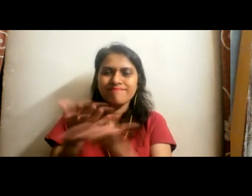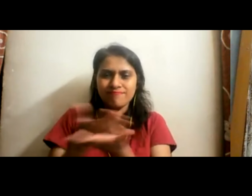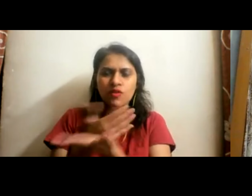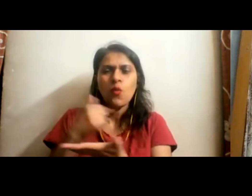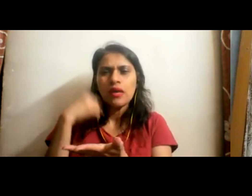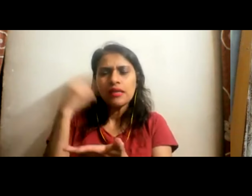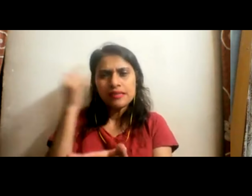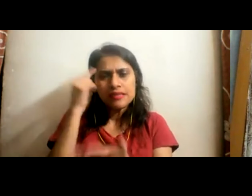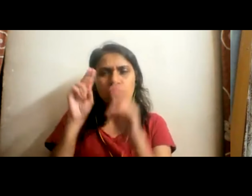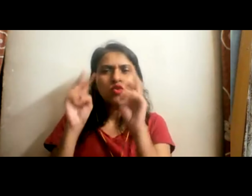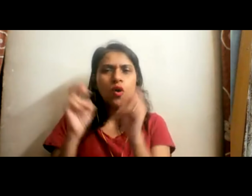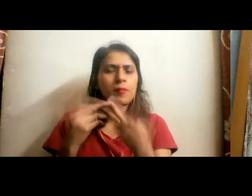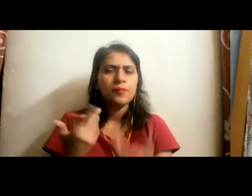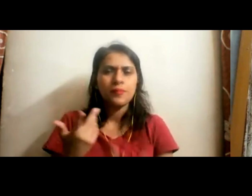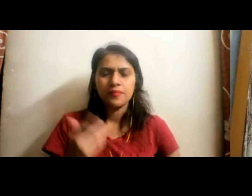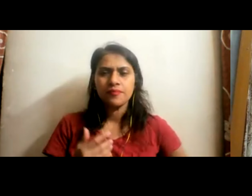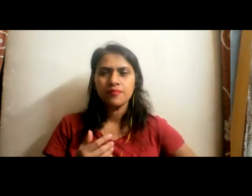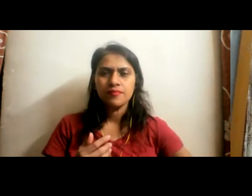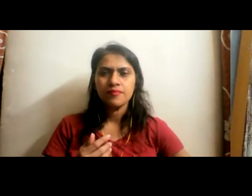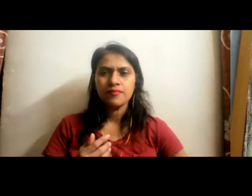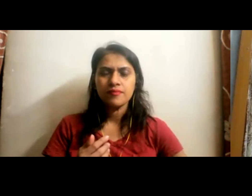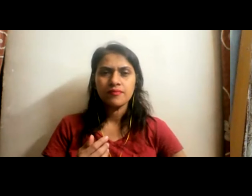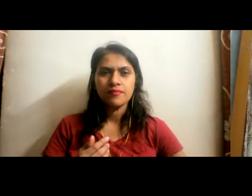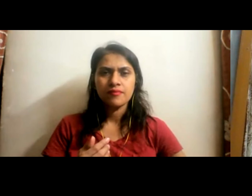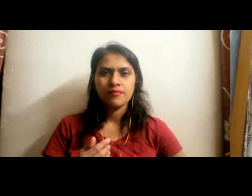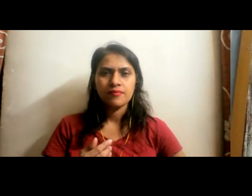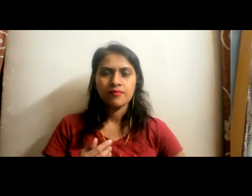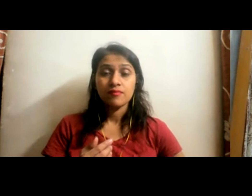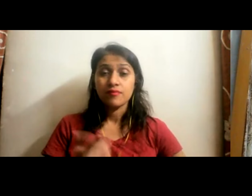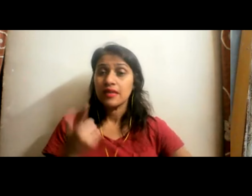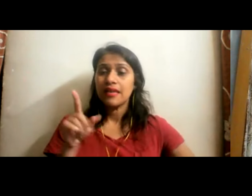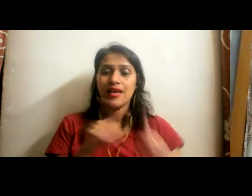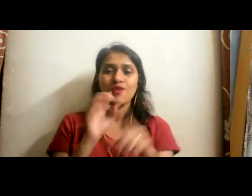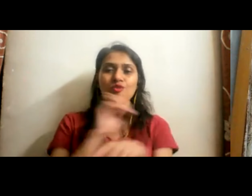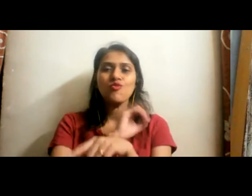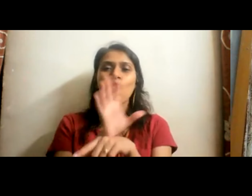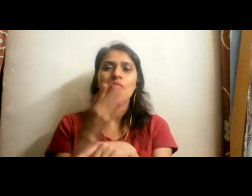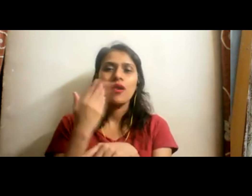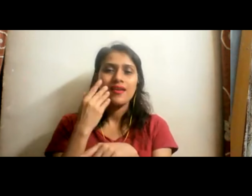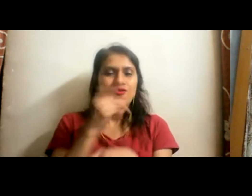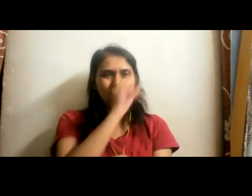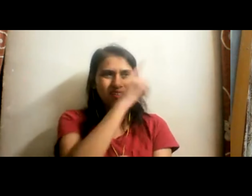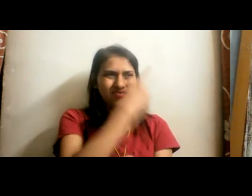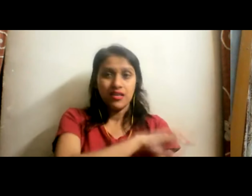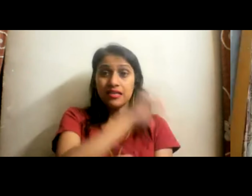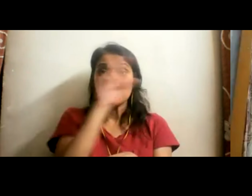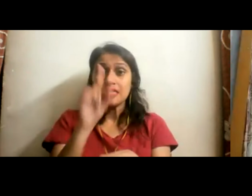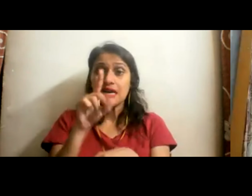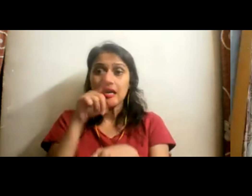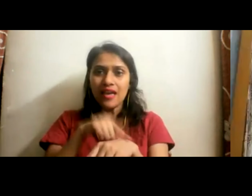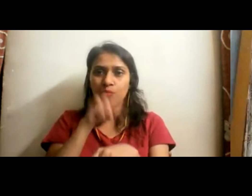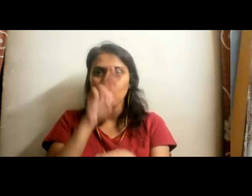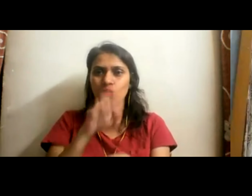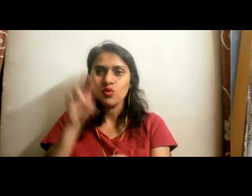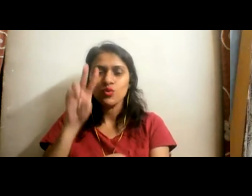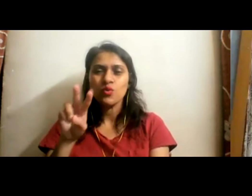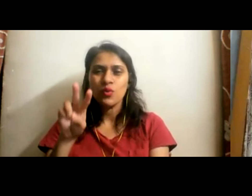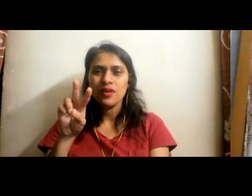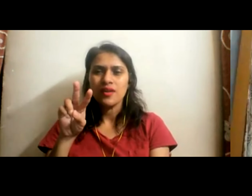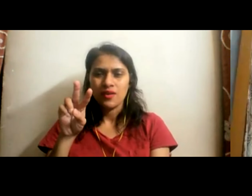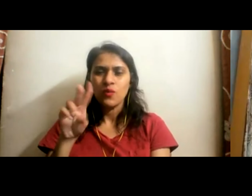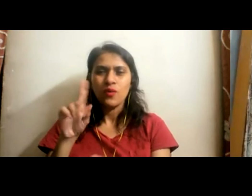was we thought of this COVID situation during the second wave. And then we